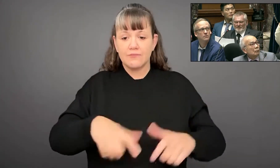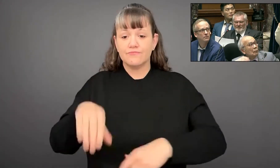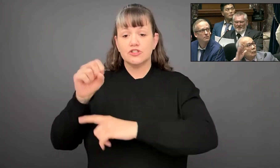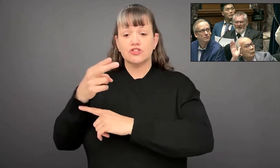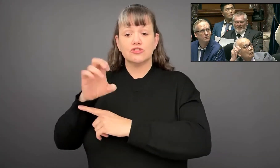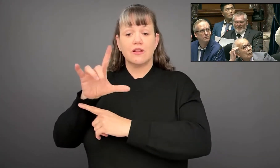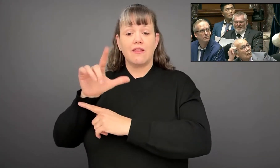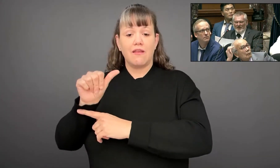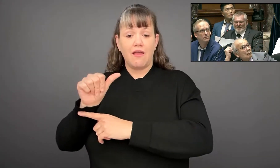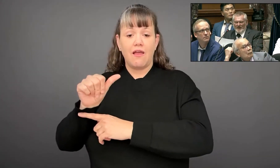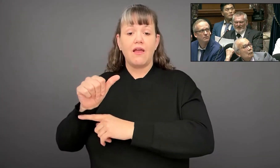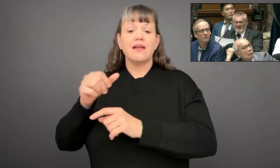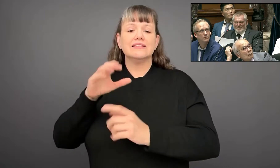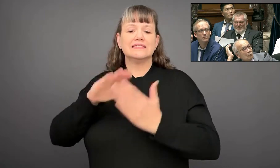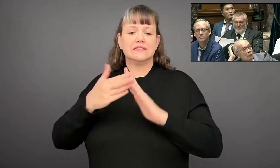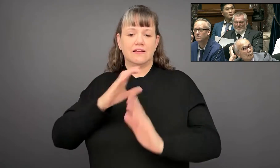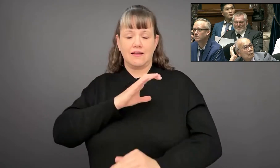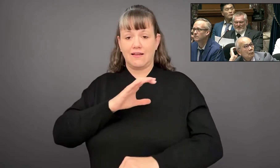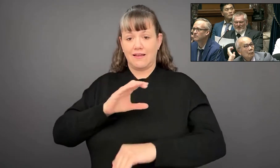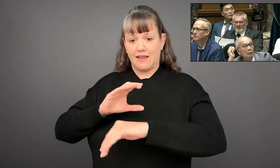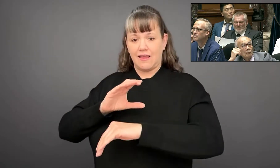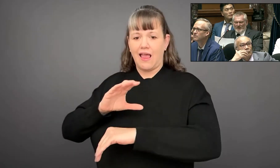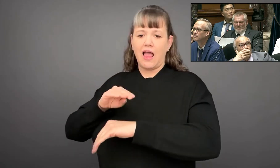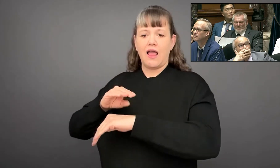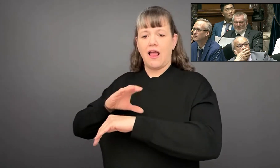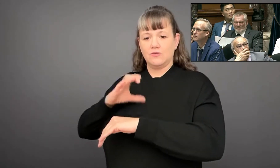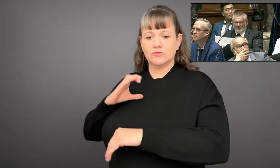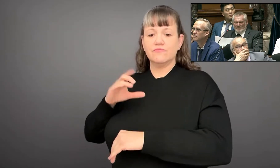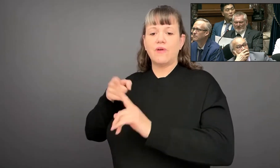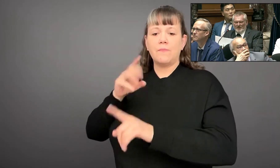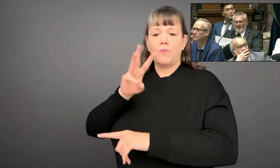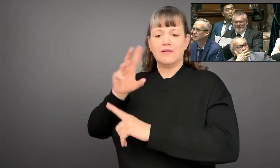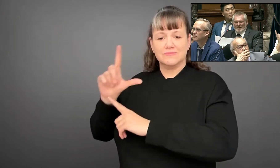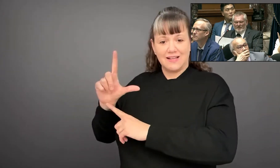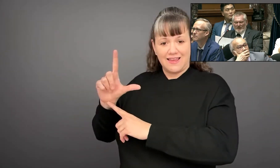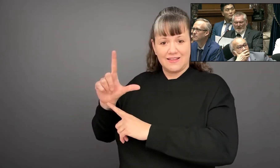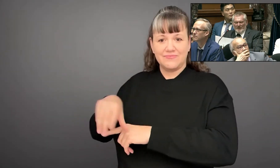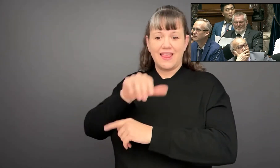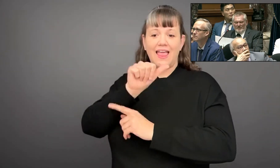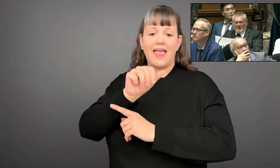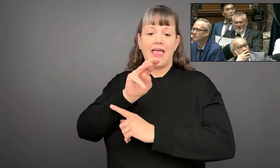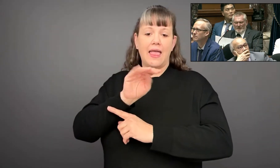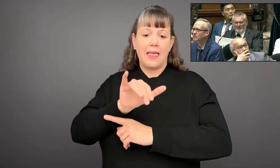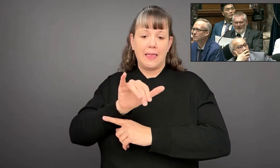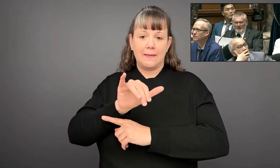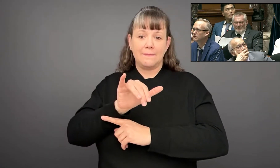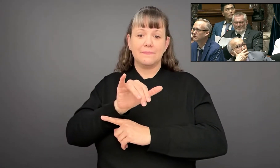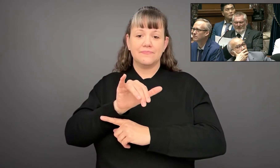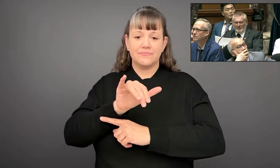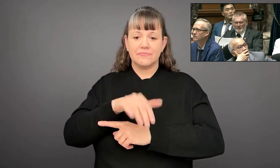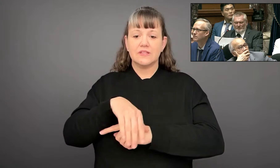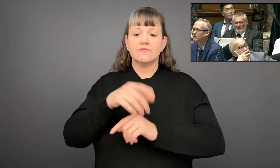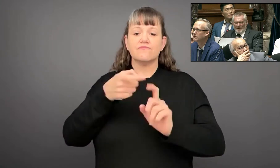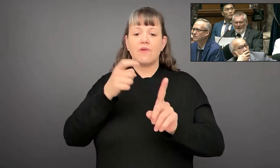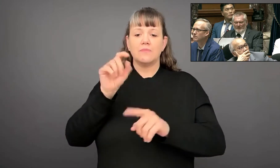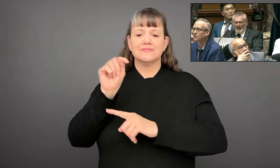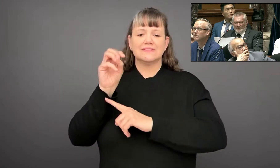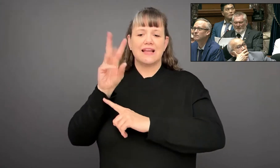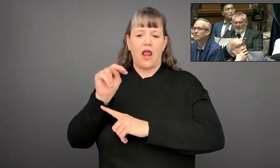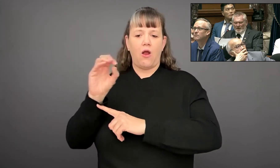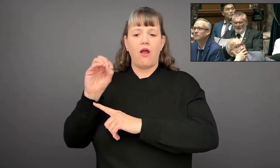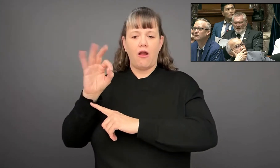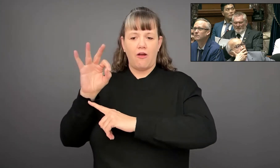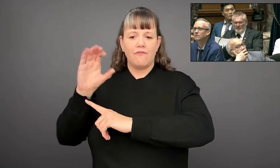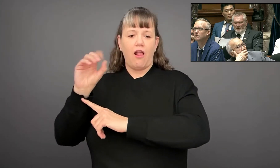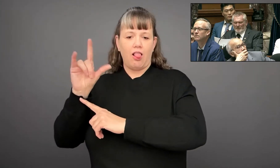Lake, Amy Grice, Councillor from the town of Oliver, Pete Fry from the City of Vancouver, and last